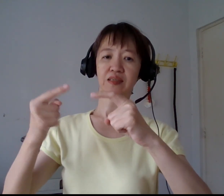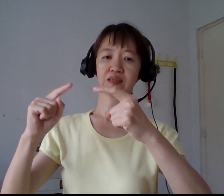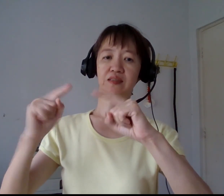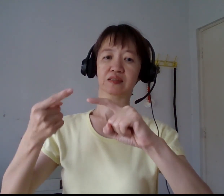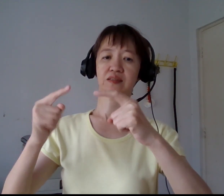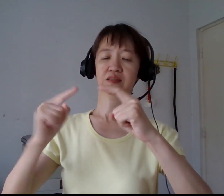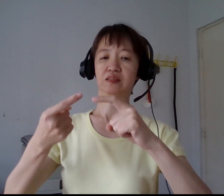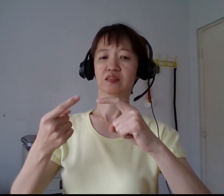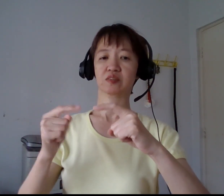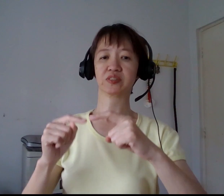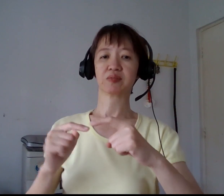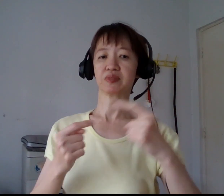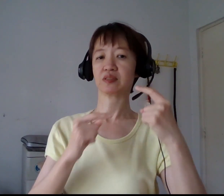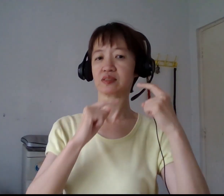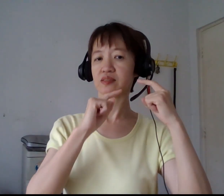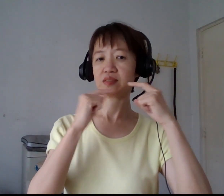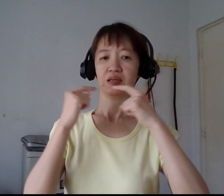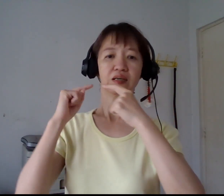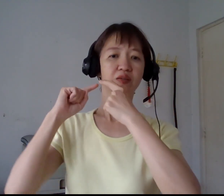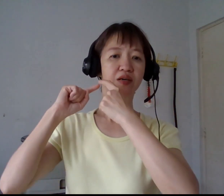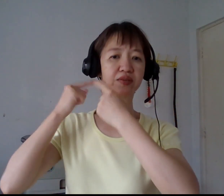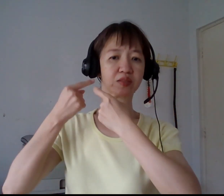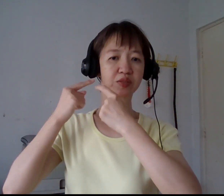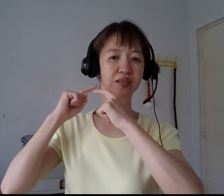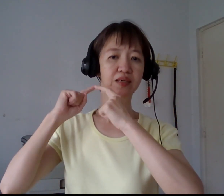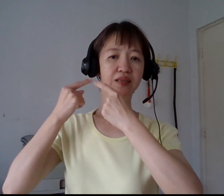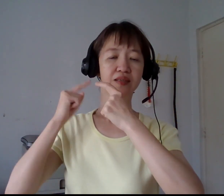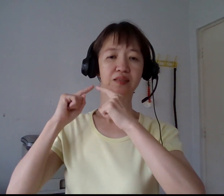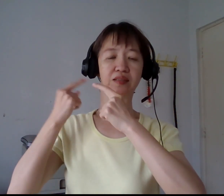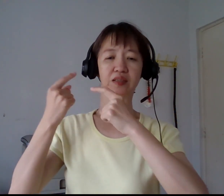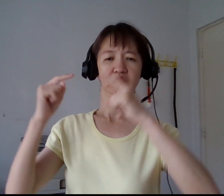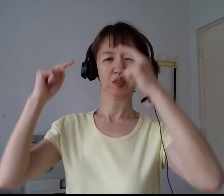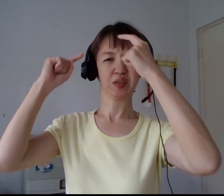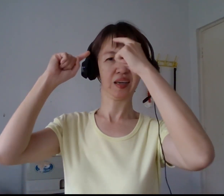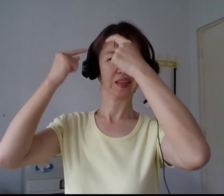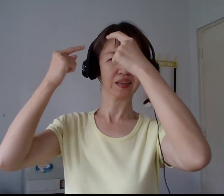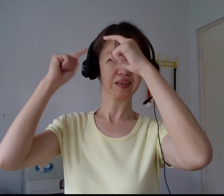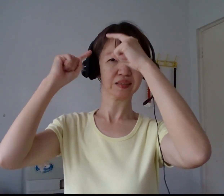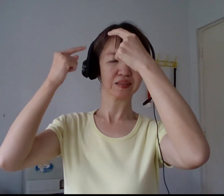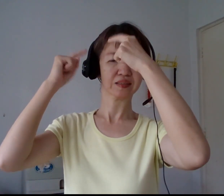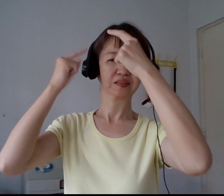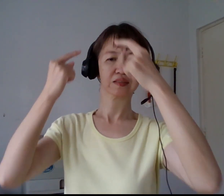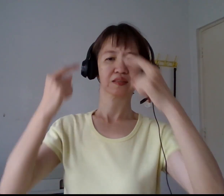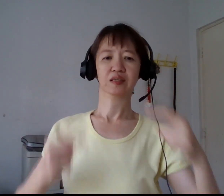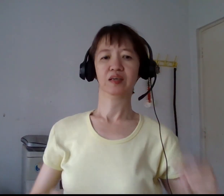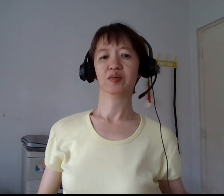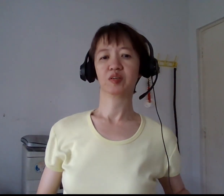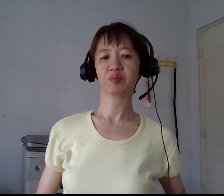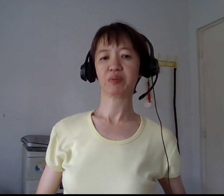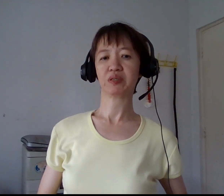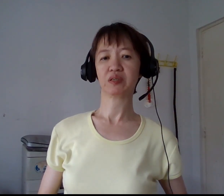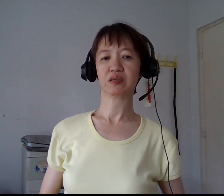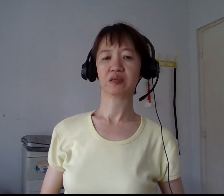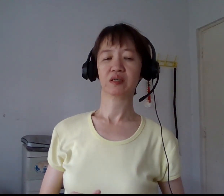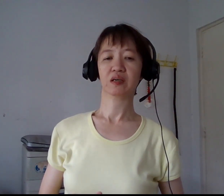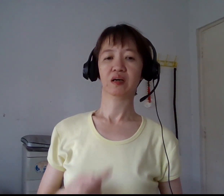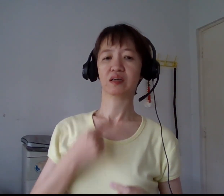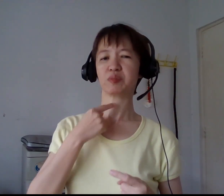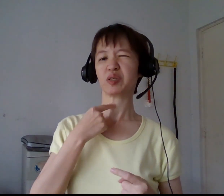aching. So for example, it's you have a toothache or your headache, or maybe you have